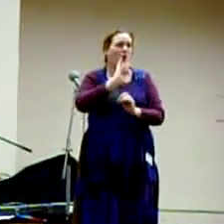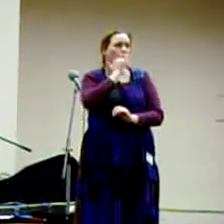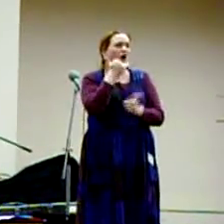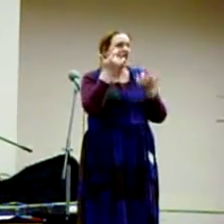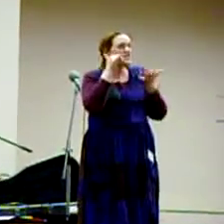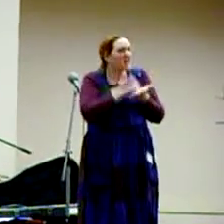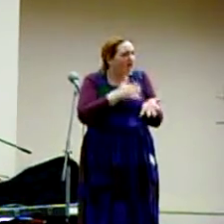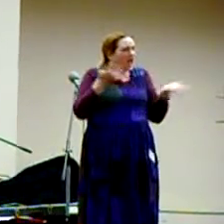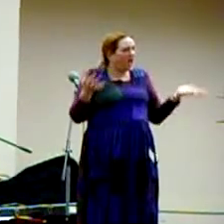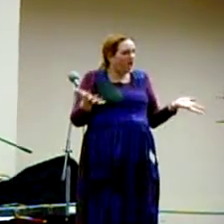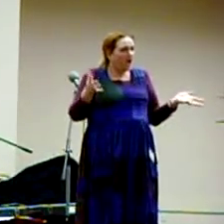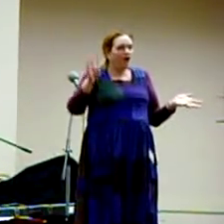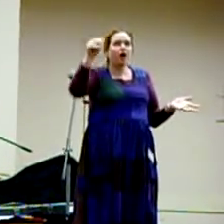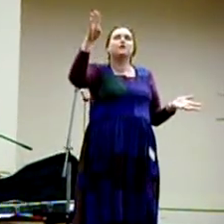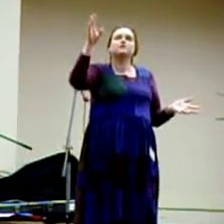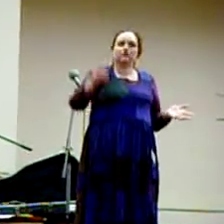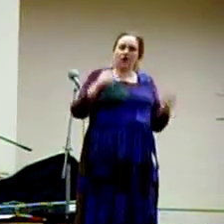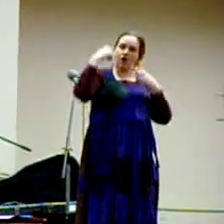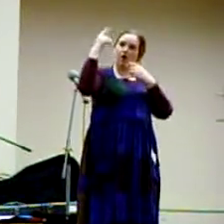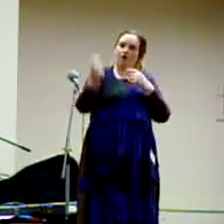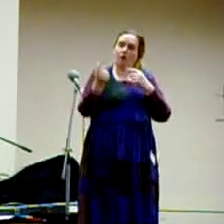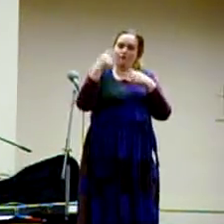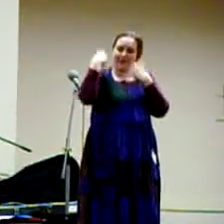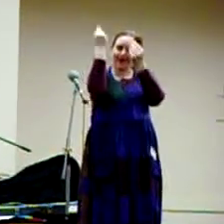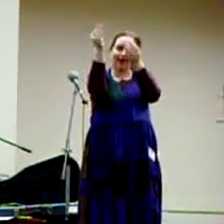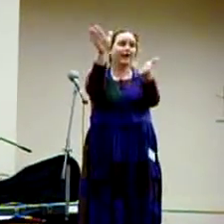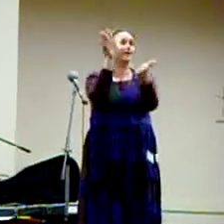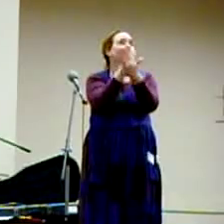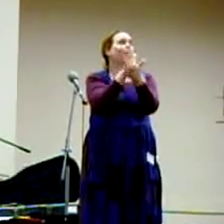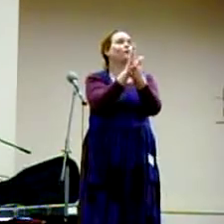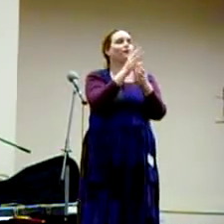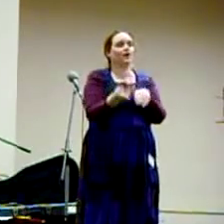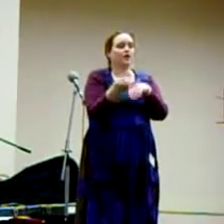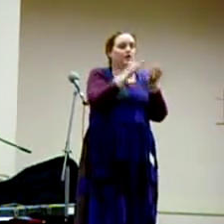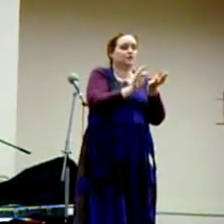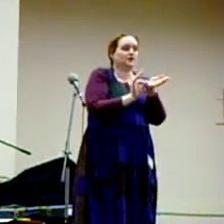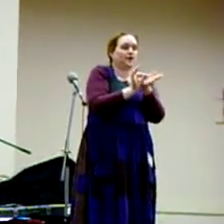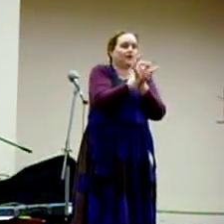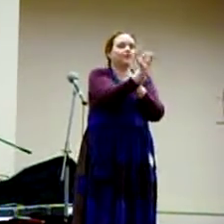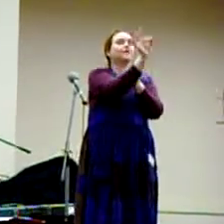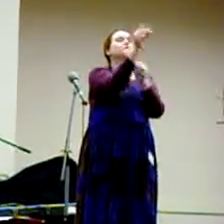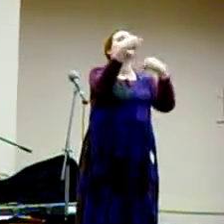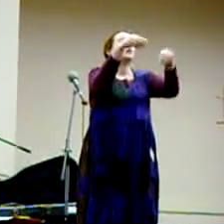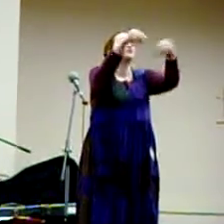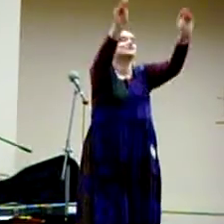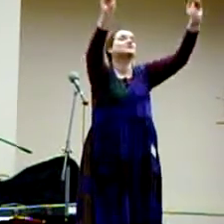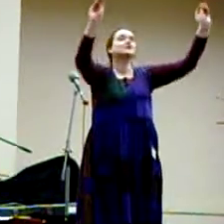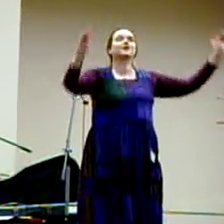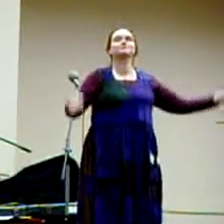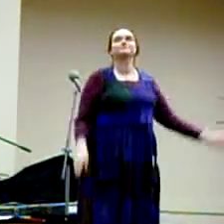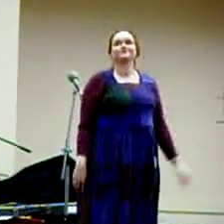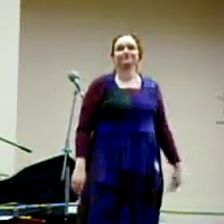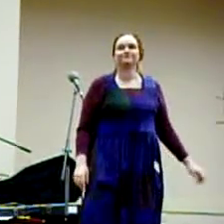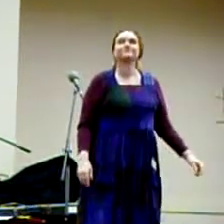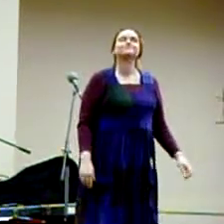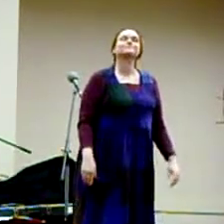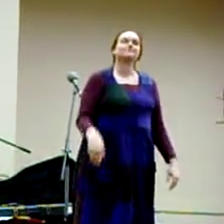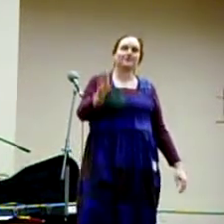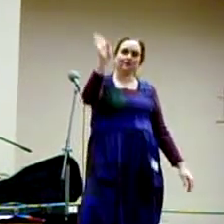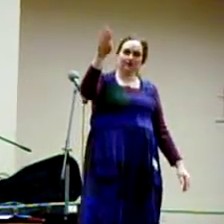that? It's Bob's Dog Obedience School and the Taxidermy Shop.